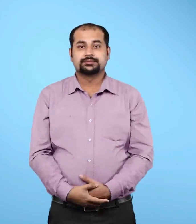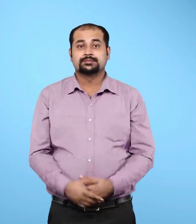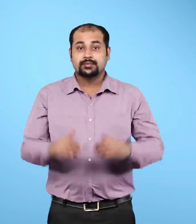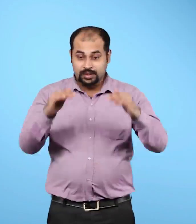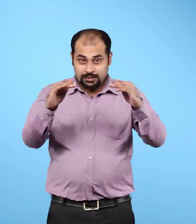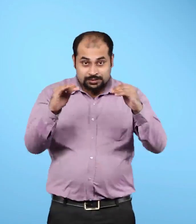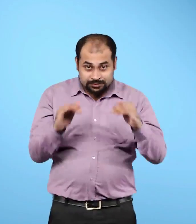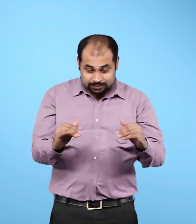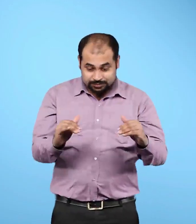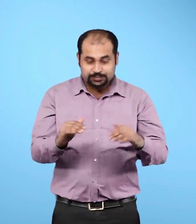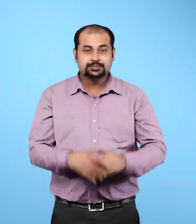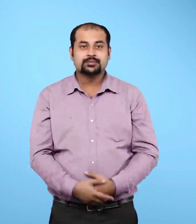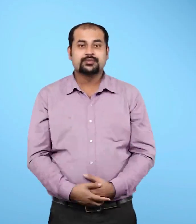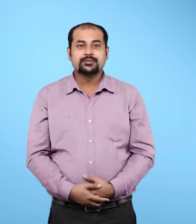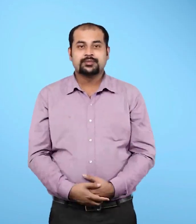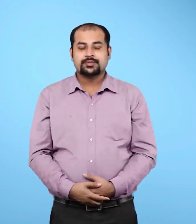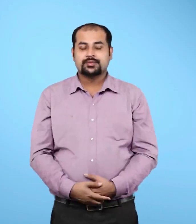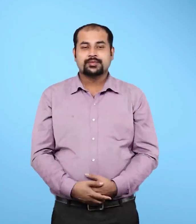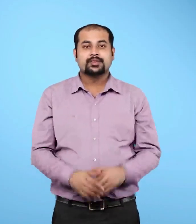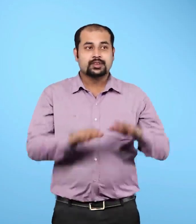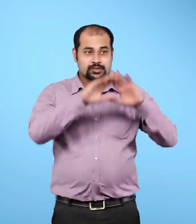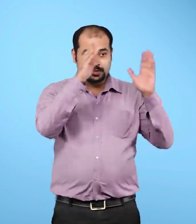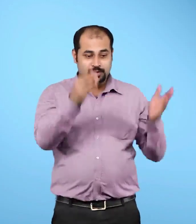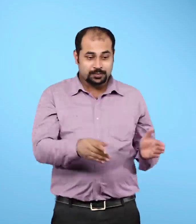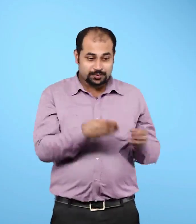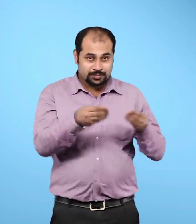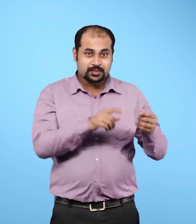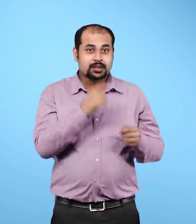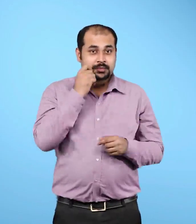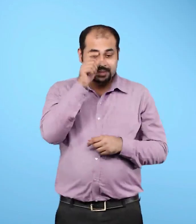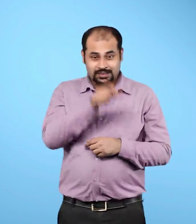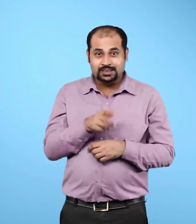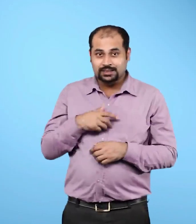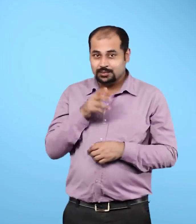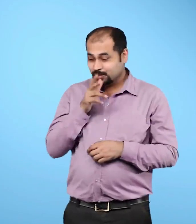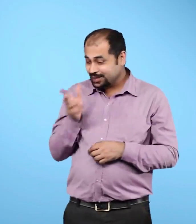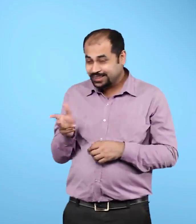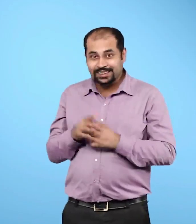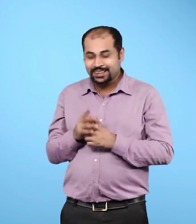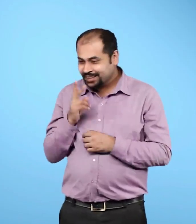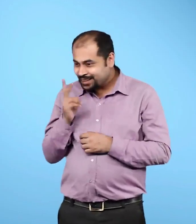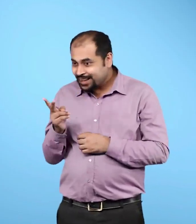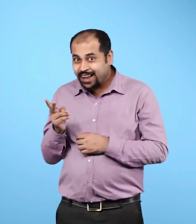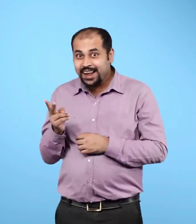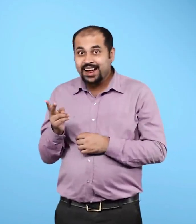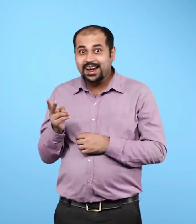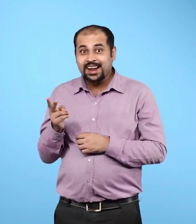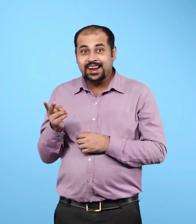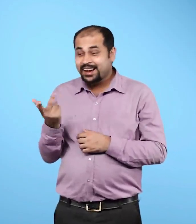In picture 3, the shopkeeper responds, Very good. Now you can